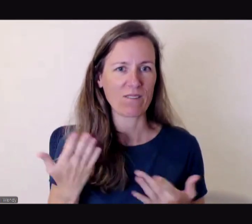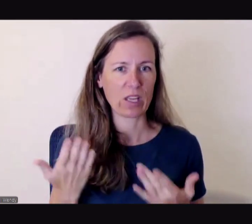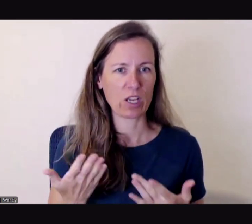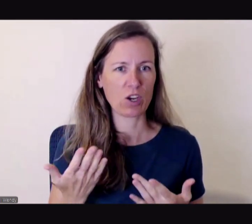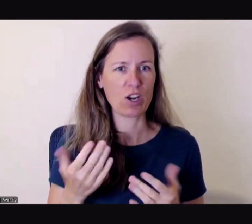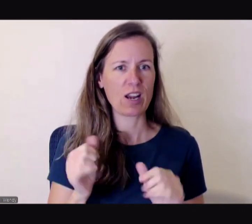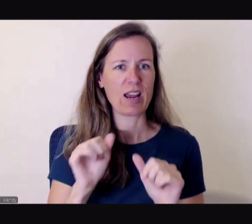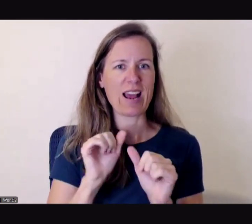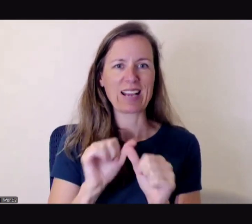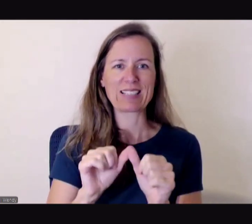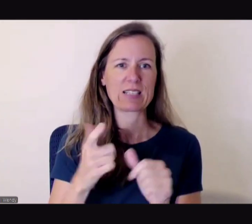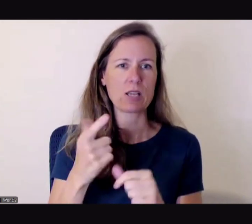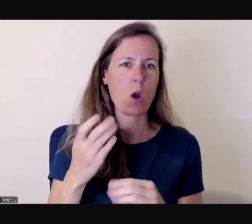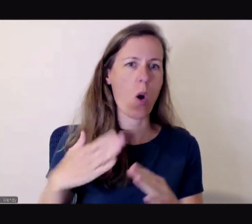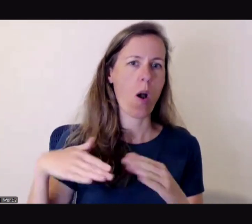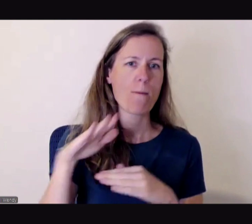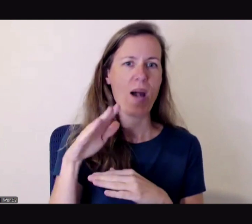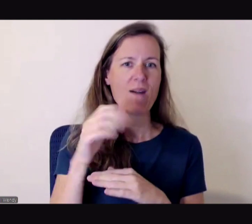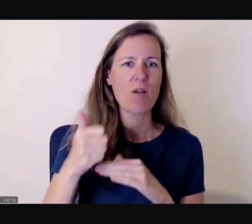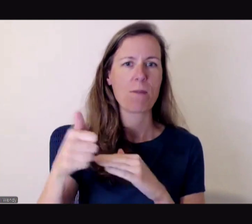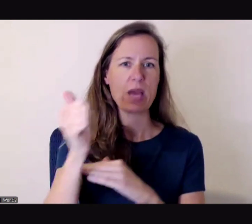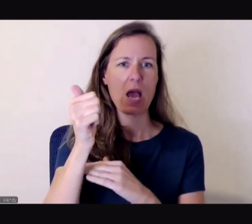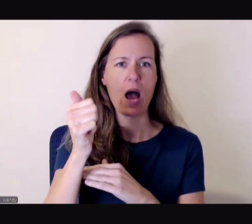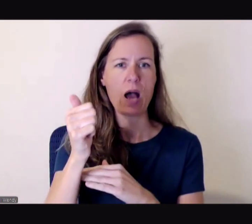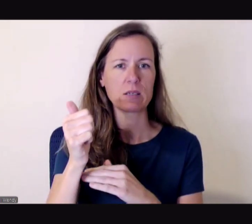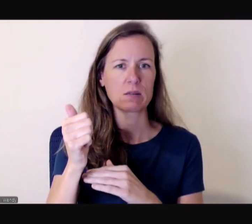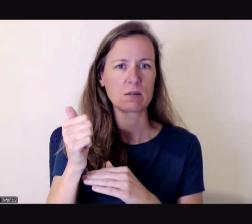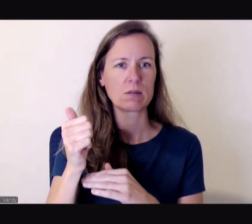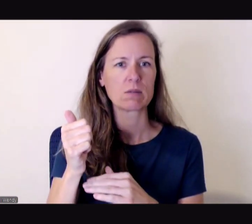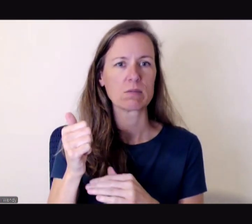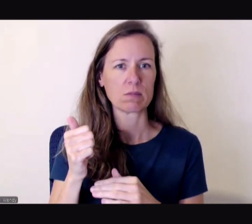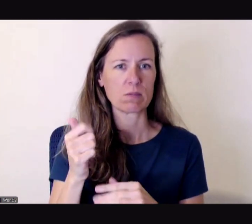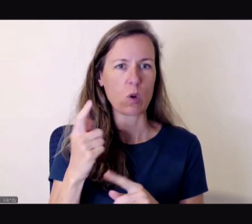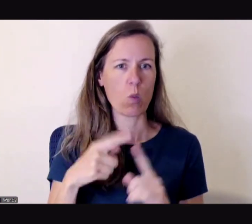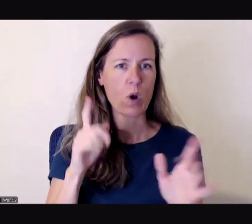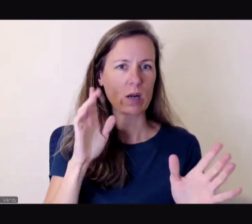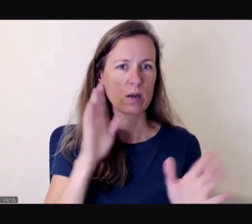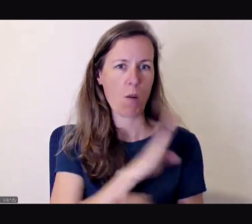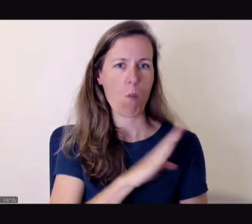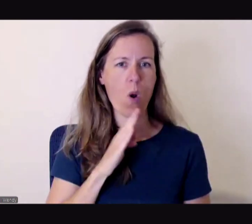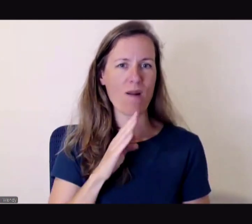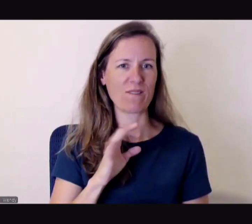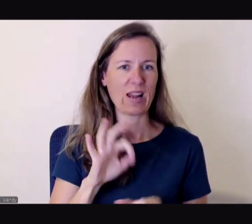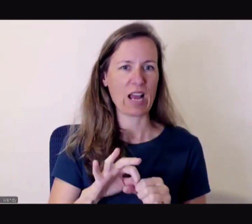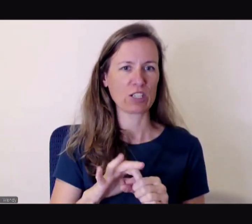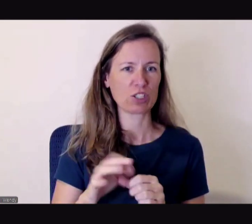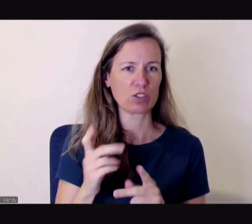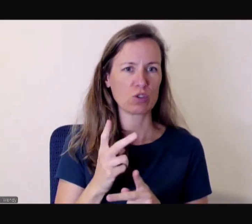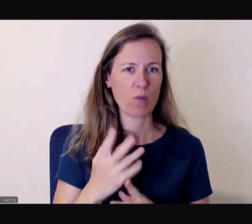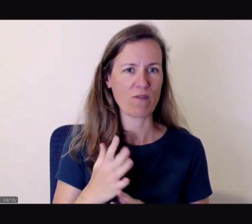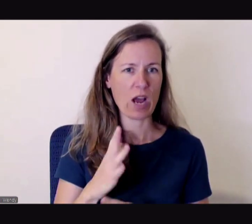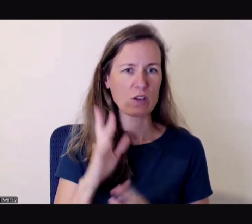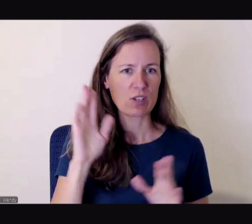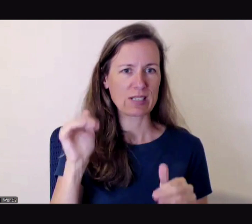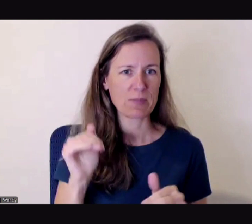unacceptable, and for the first time in my nearly 24 years of living in Cheverly, I feel